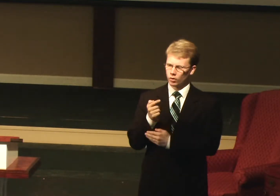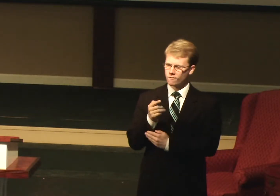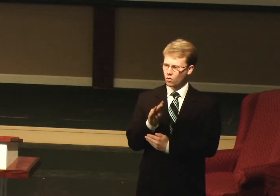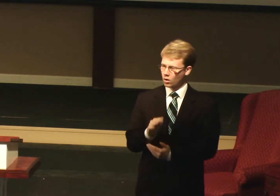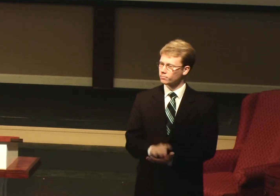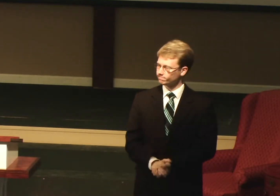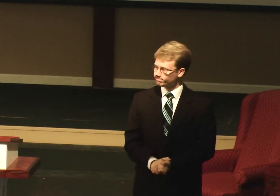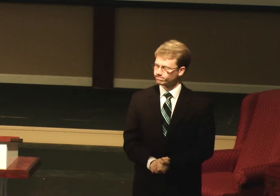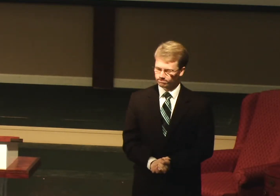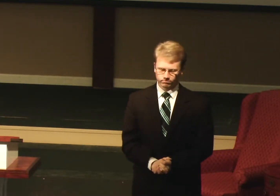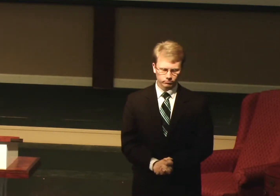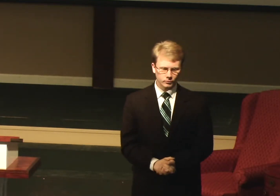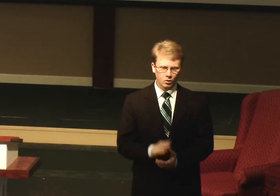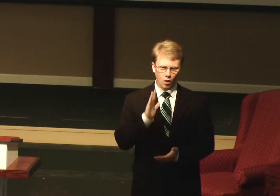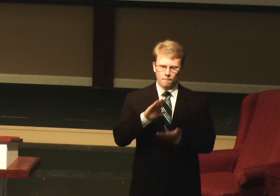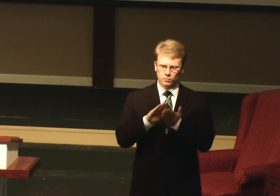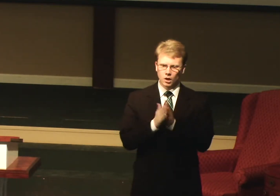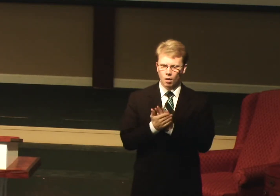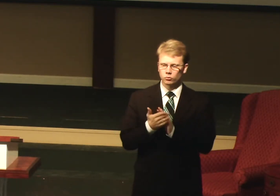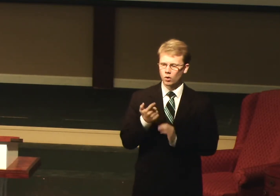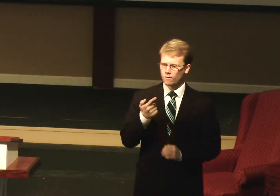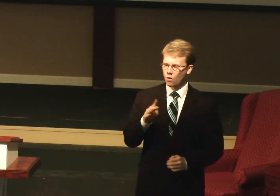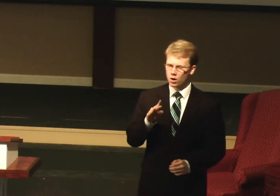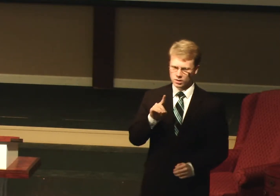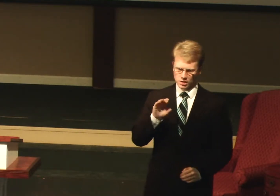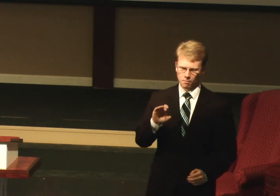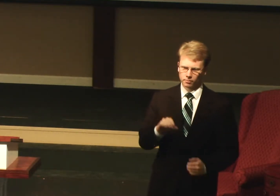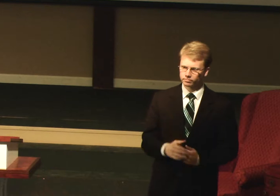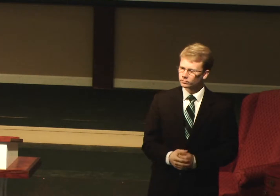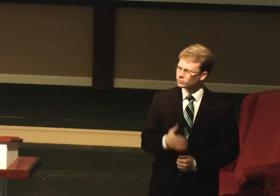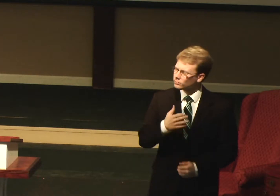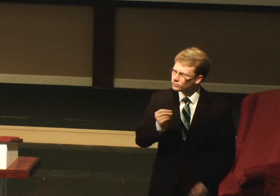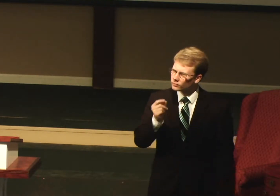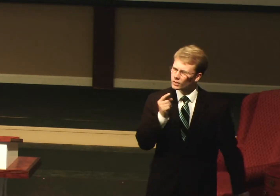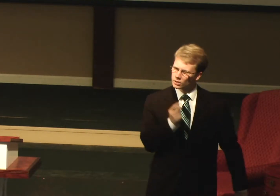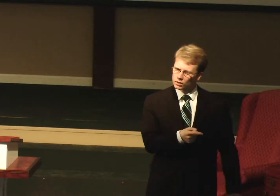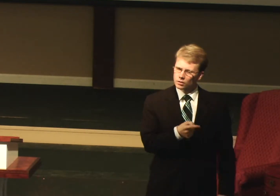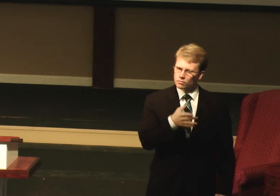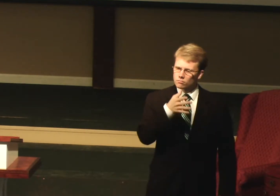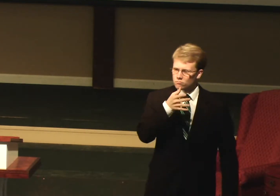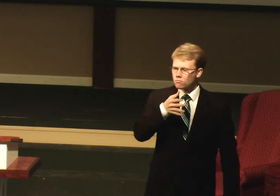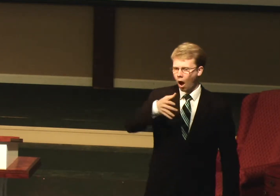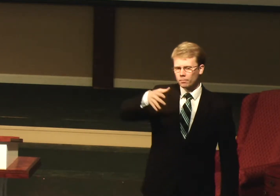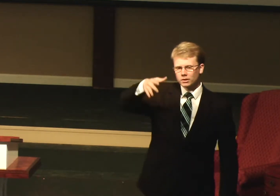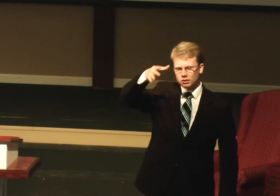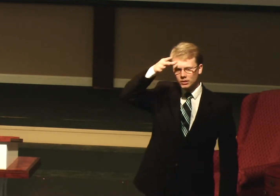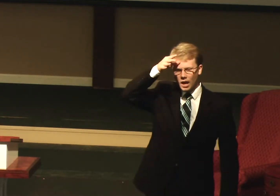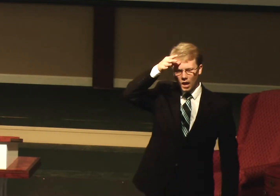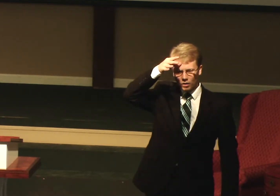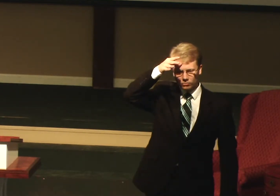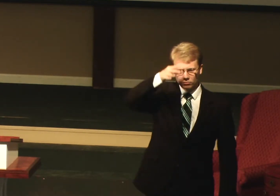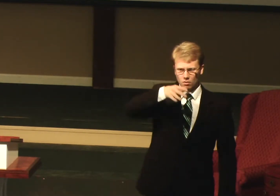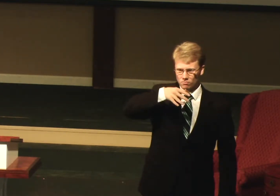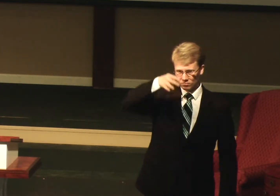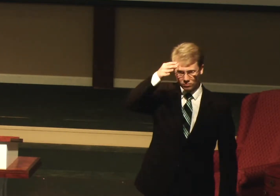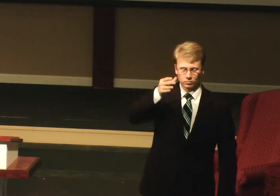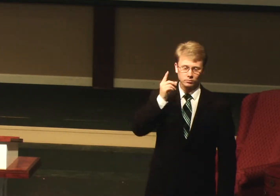She's 24 years old. And she'll be 24 in December. Her mom and